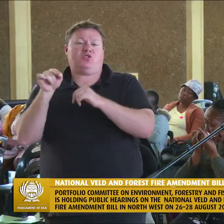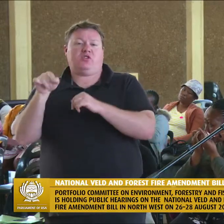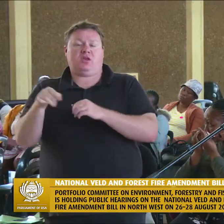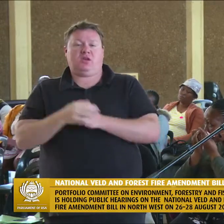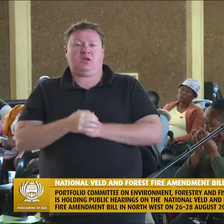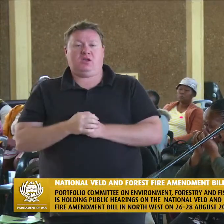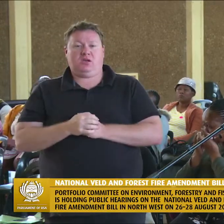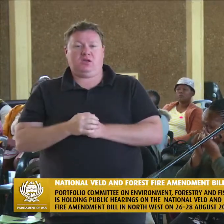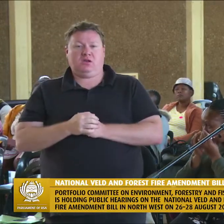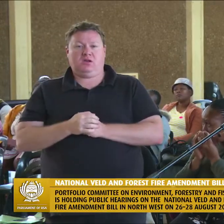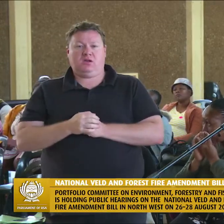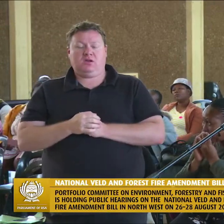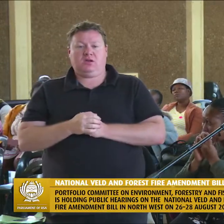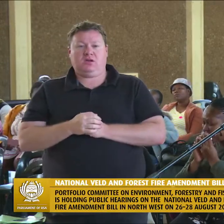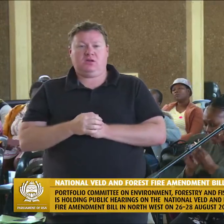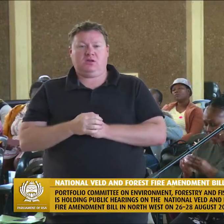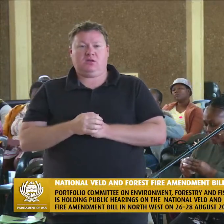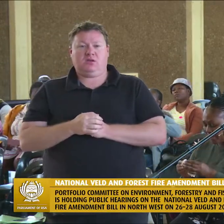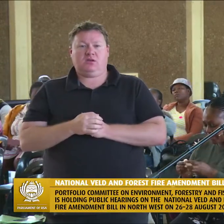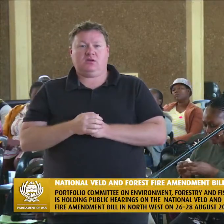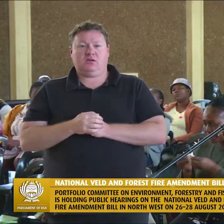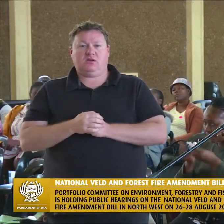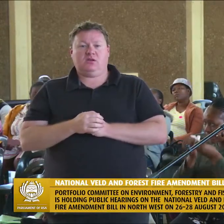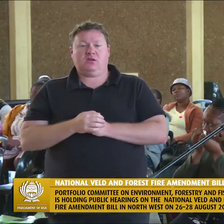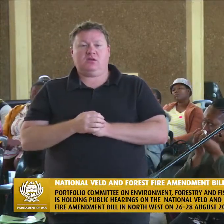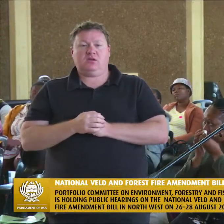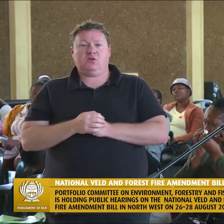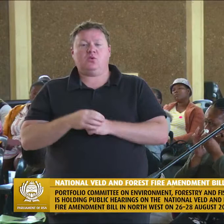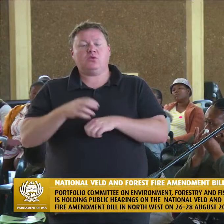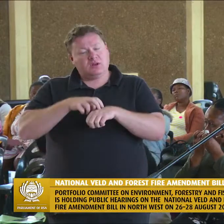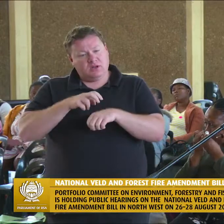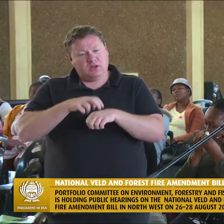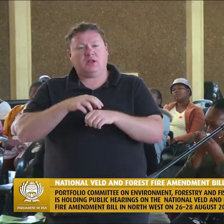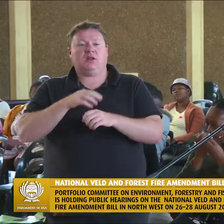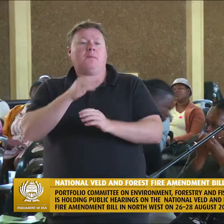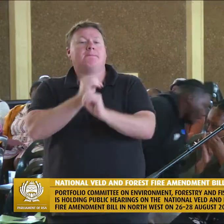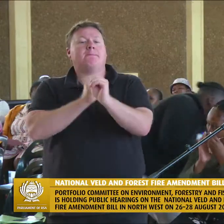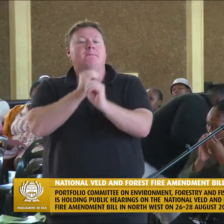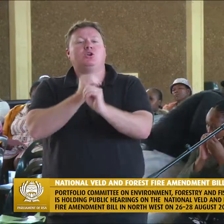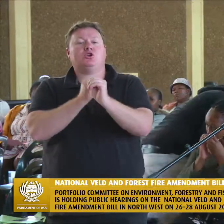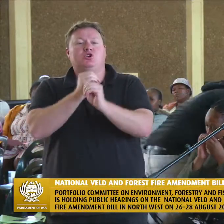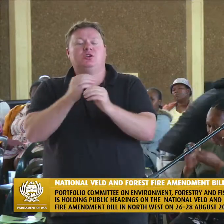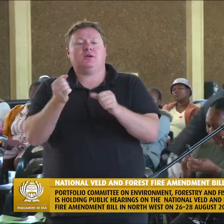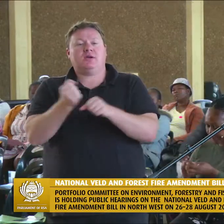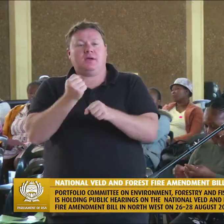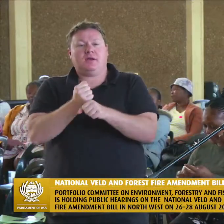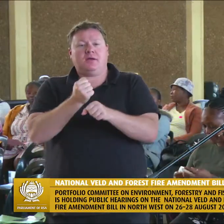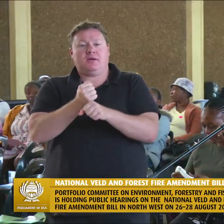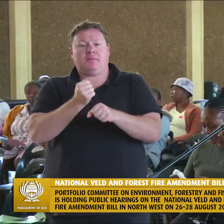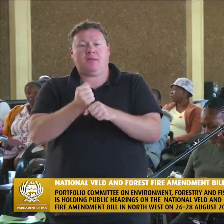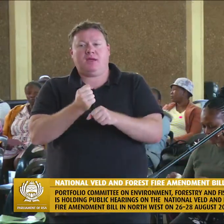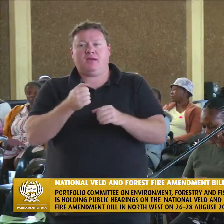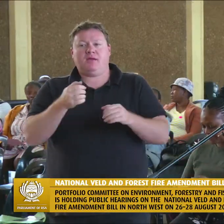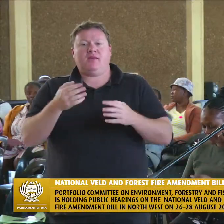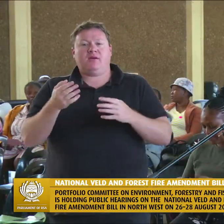get us machines which will assist in creating fire belts